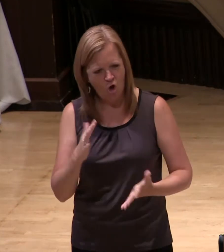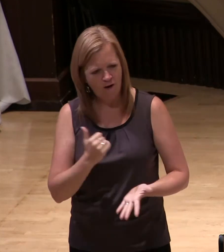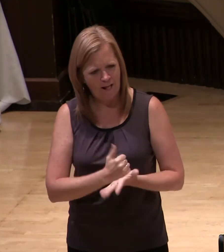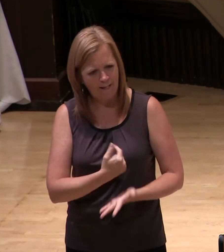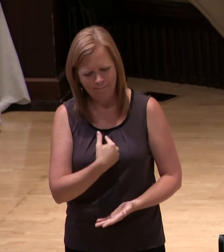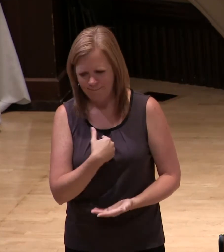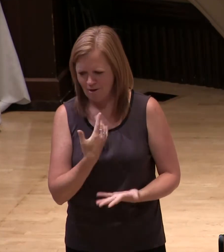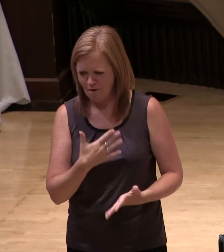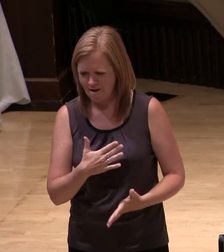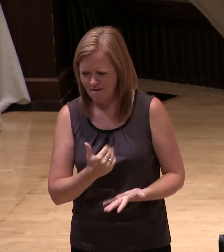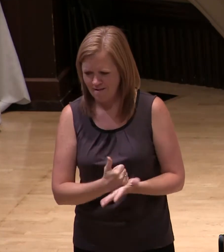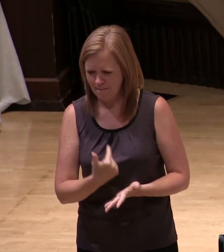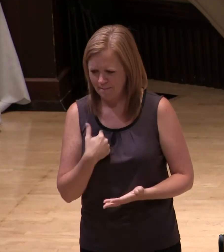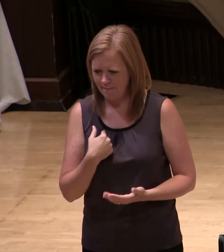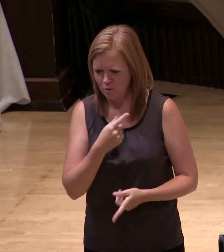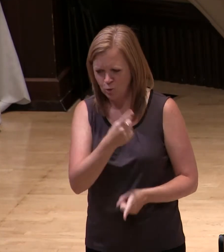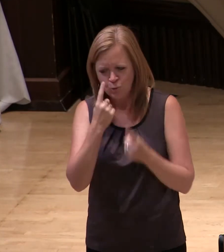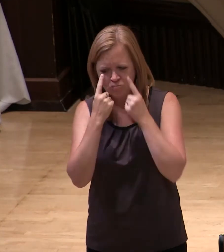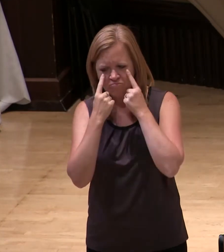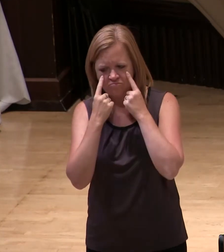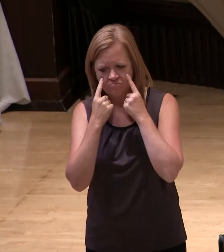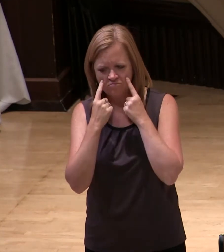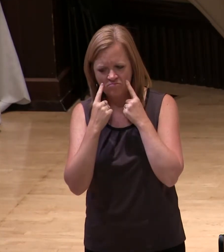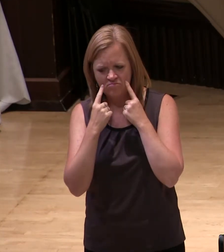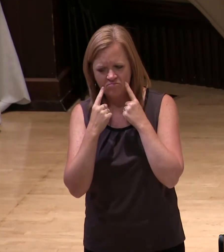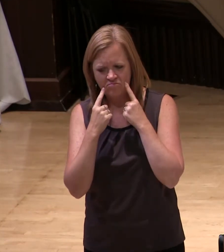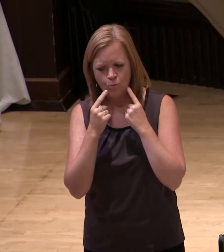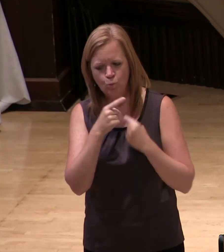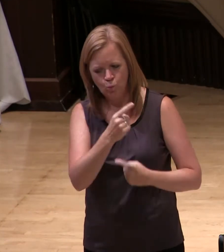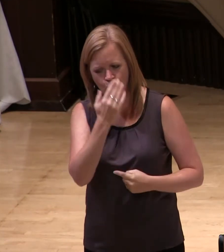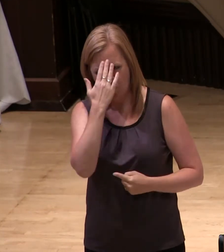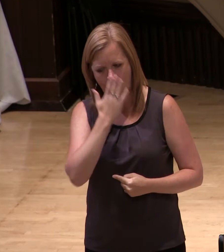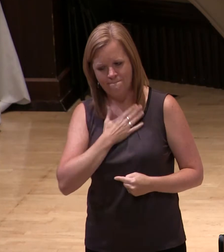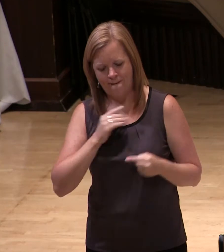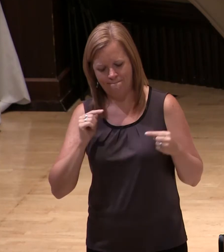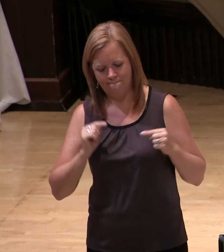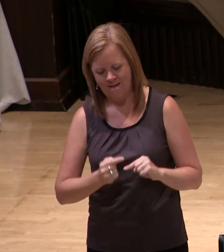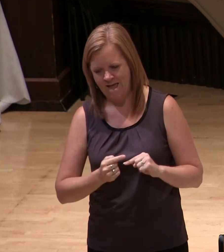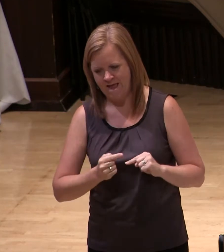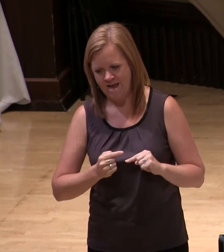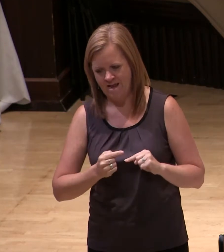me more than you know. You cried. You know a little of my pain.